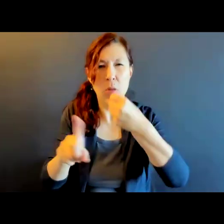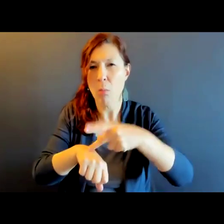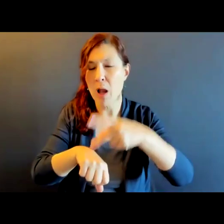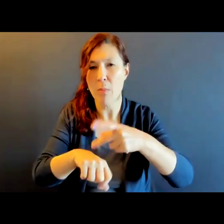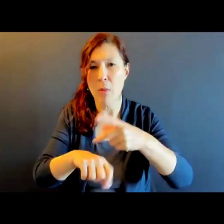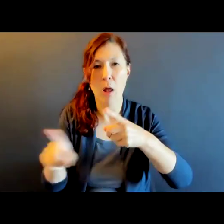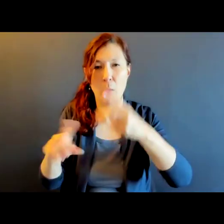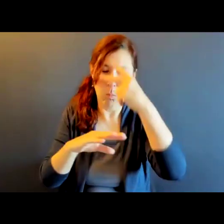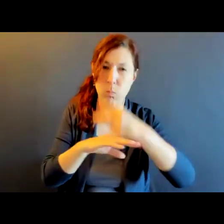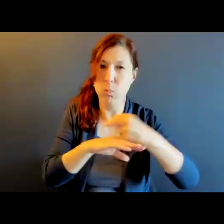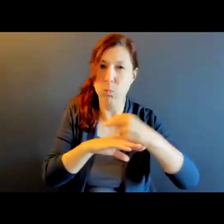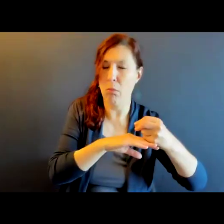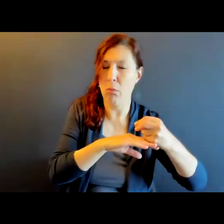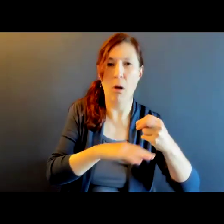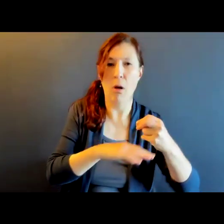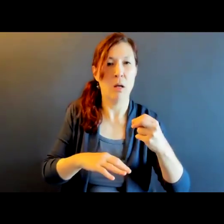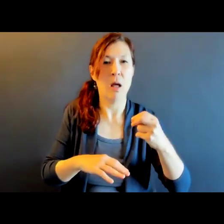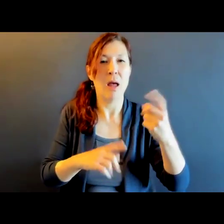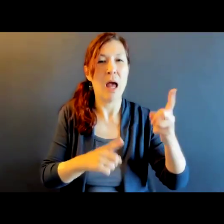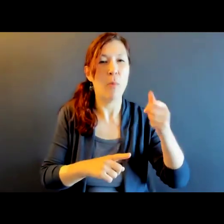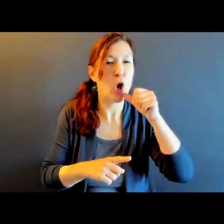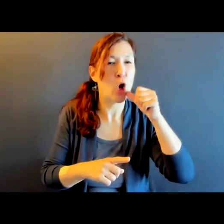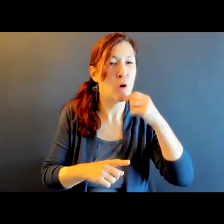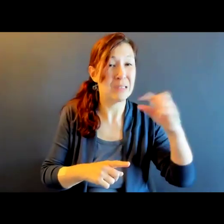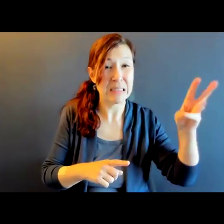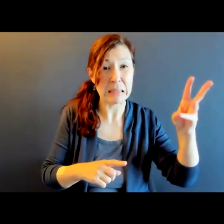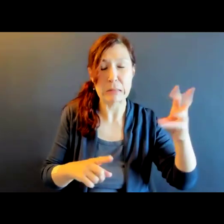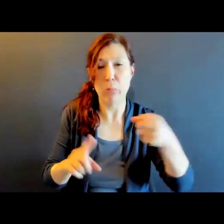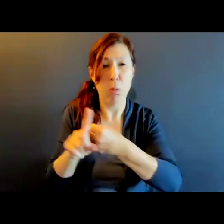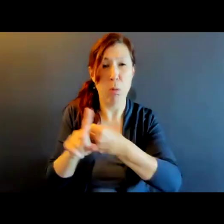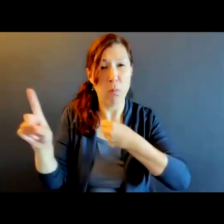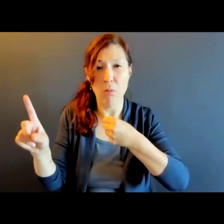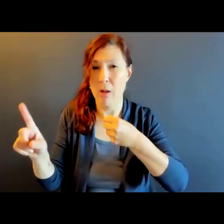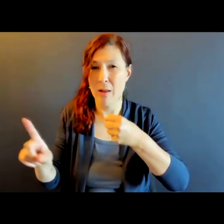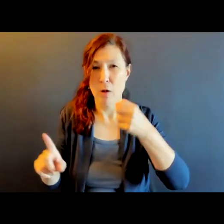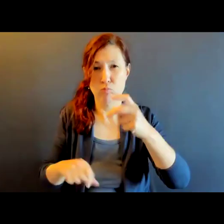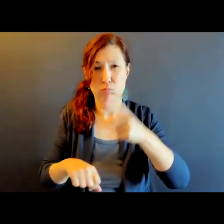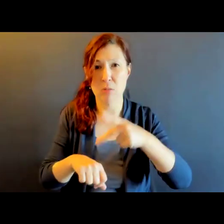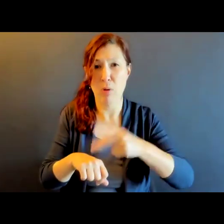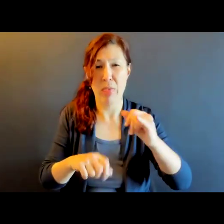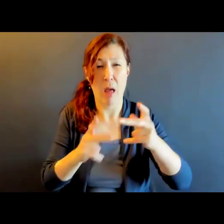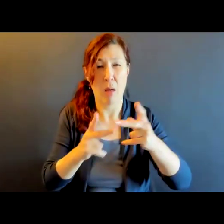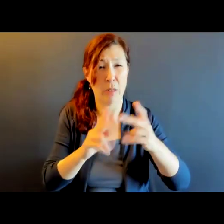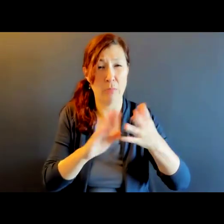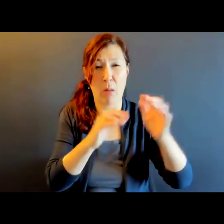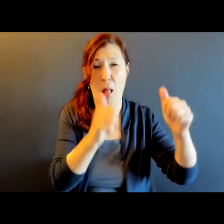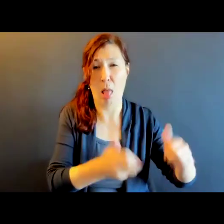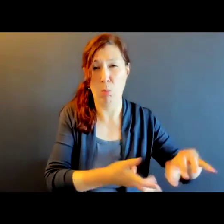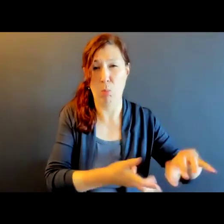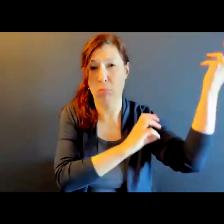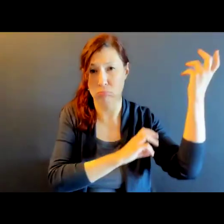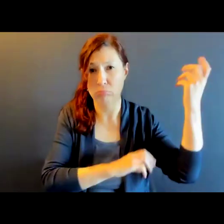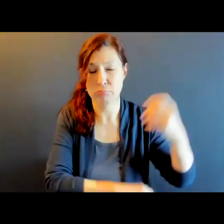unconscious by a 16-year-old girl, the place just devolved into absolute